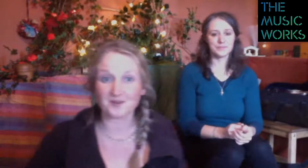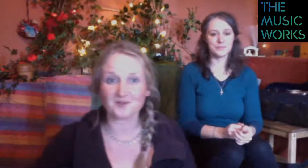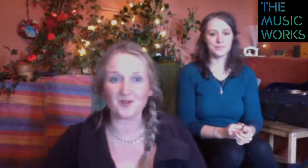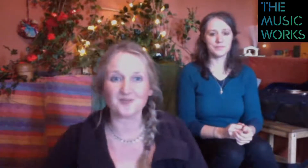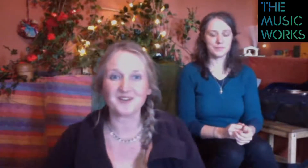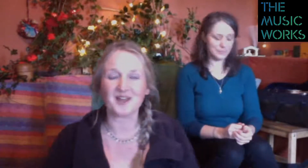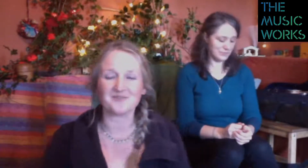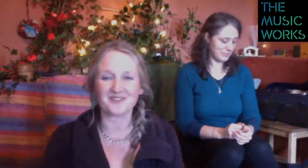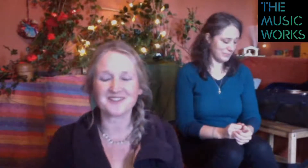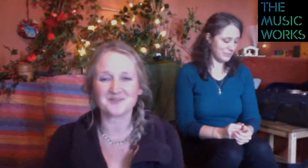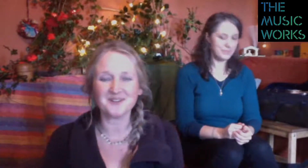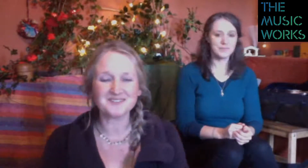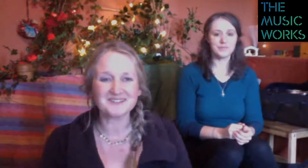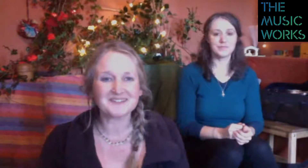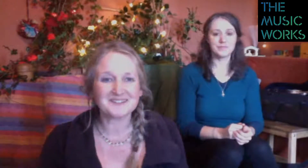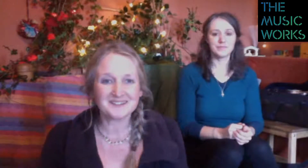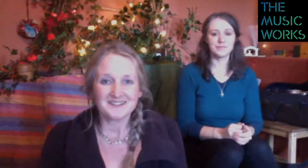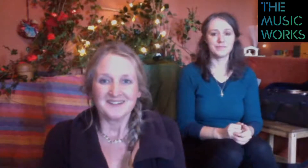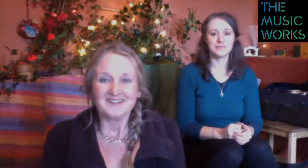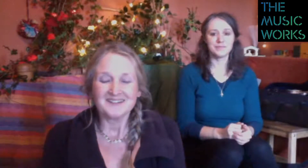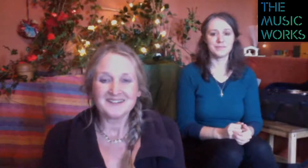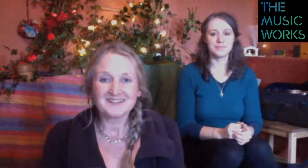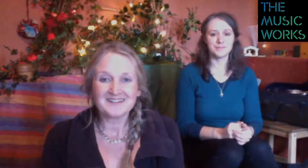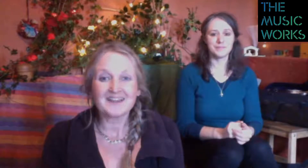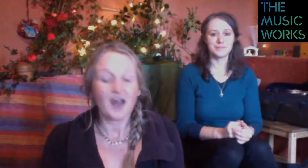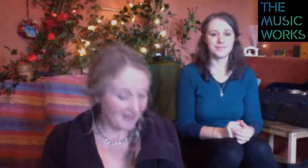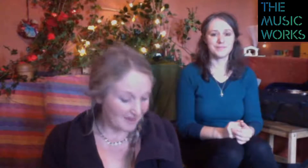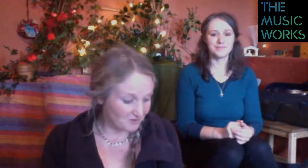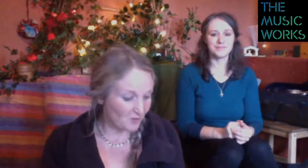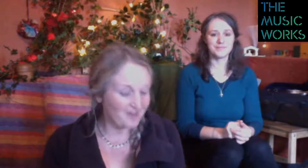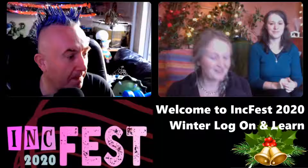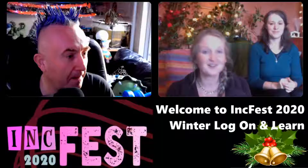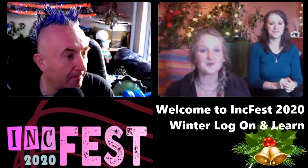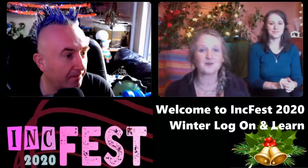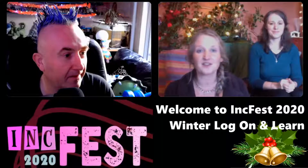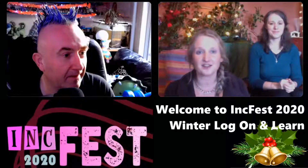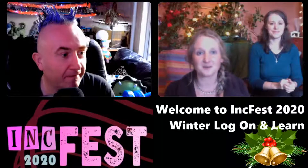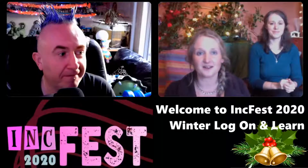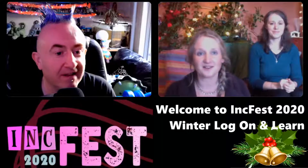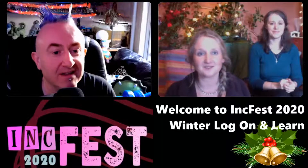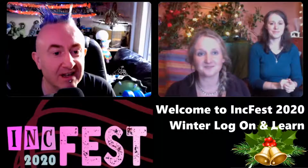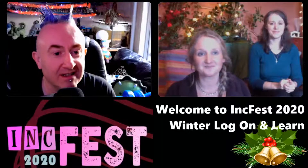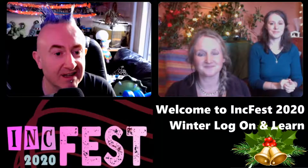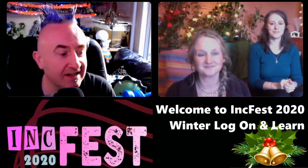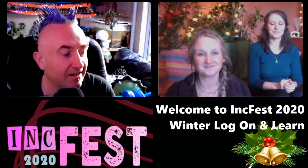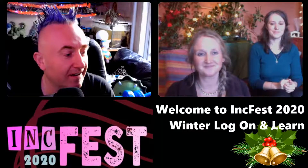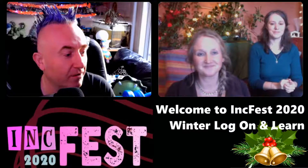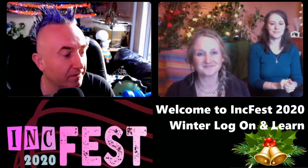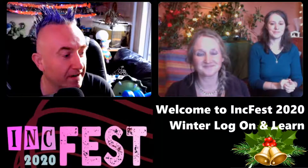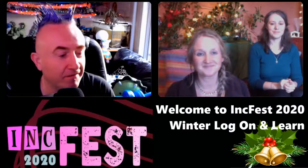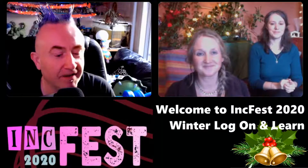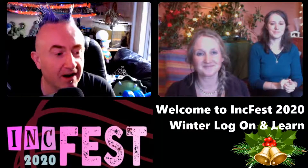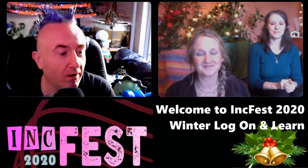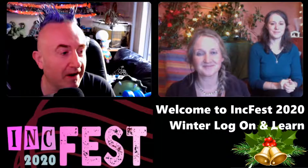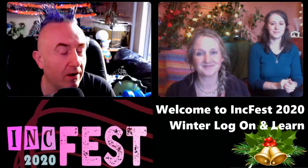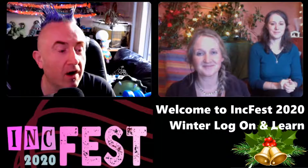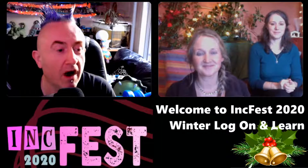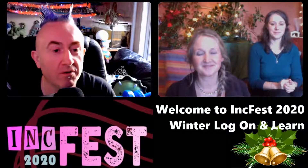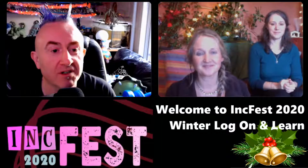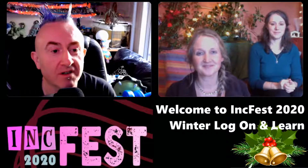got the video for this one. Or Peace Like a River. I have got peace like a river. Yes, please. Fantastic. Yes, I have got the video for that one now. I was just going to